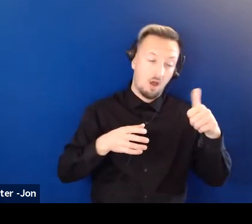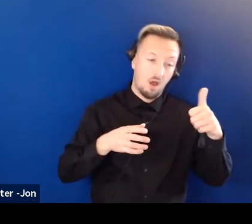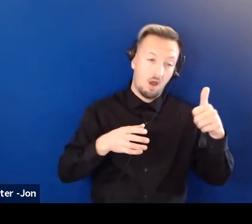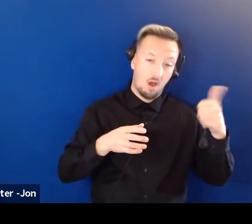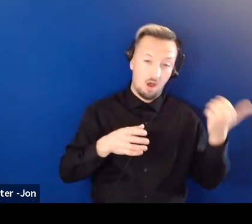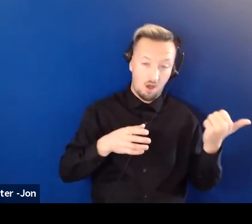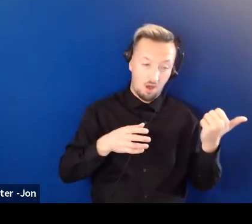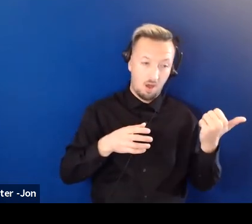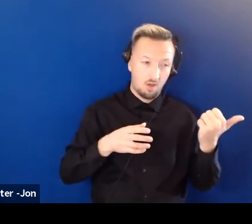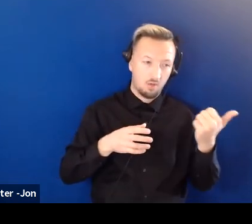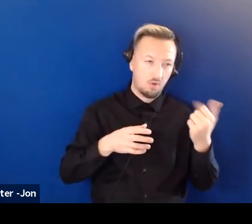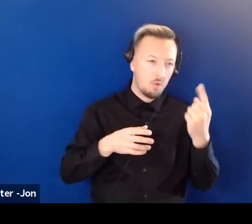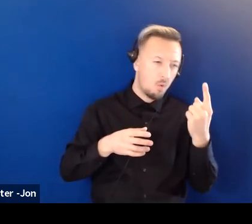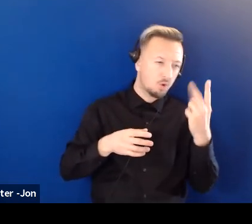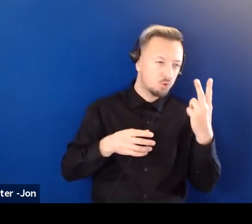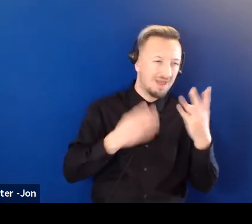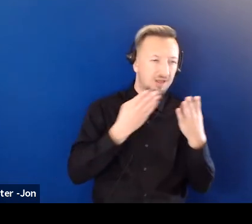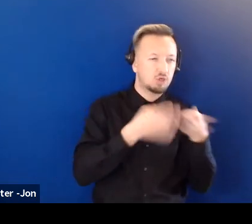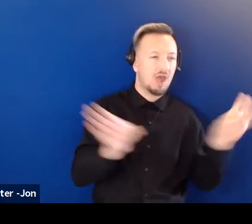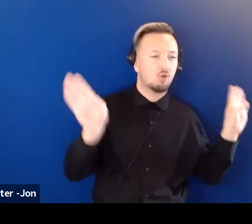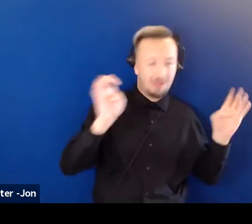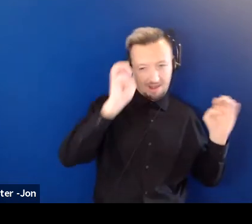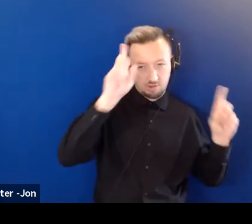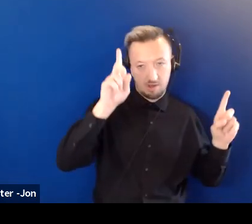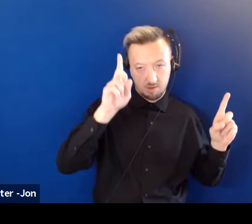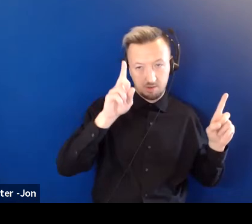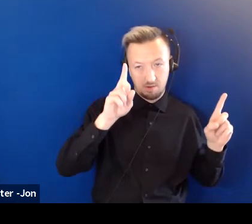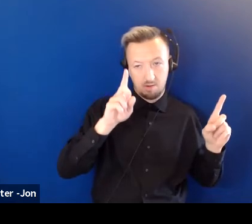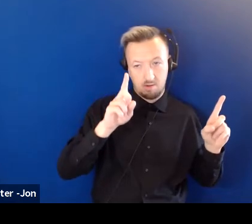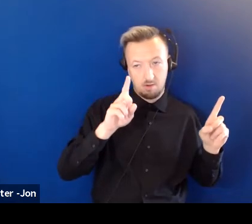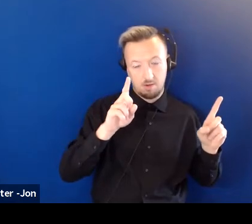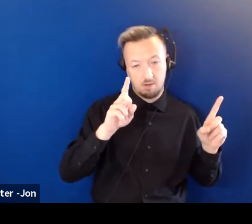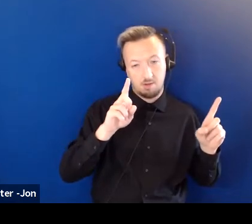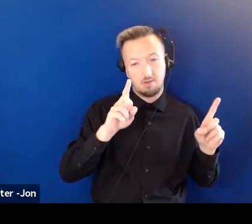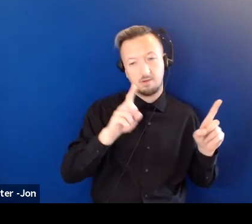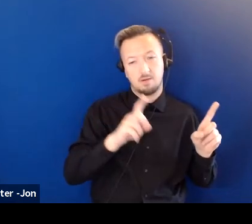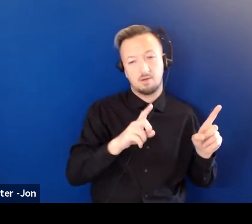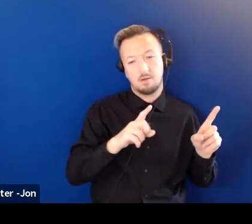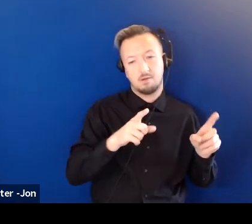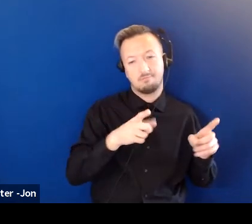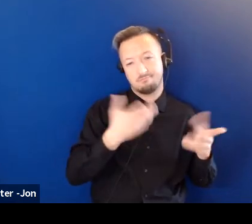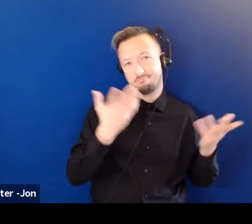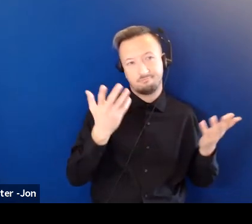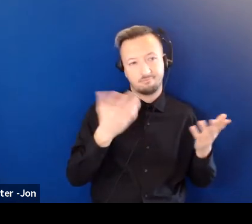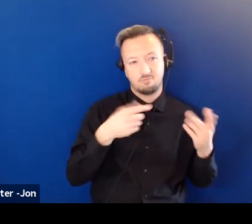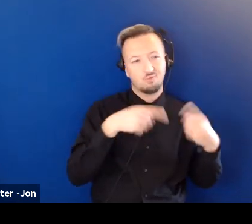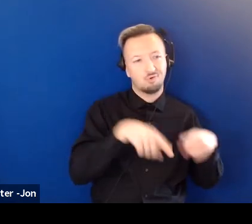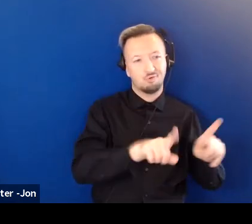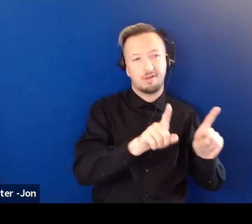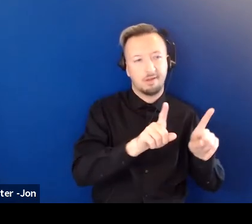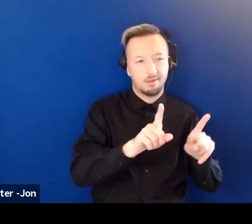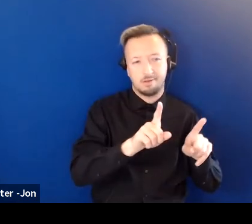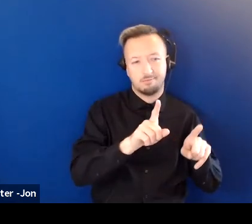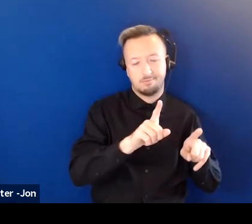went into 1 or 2 general education classrooms during some type of period where they could